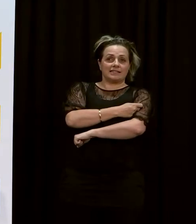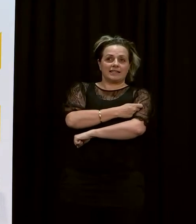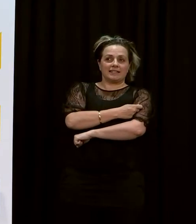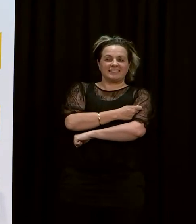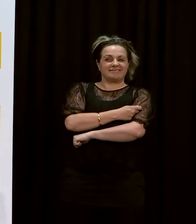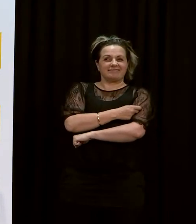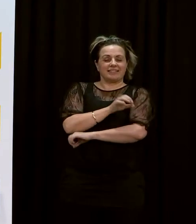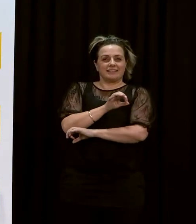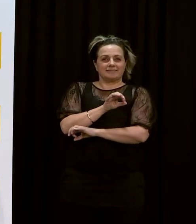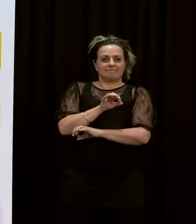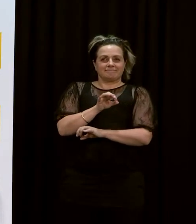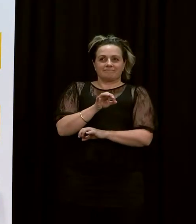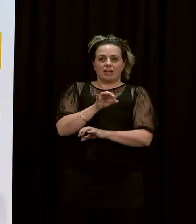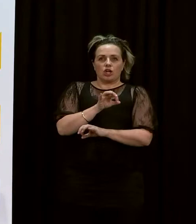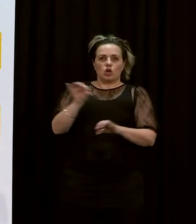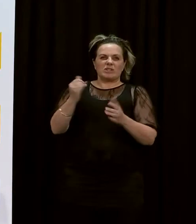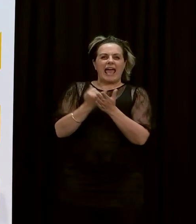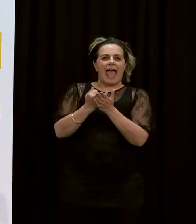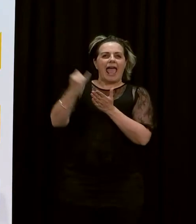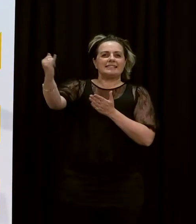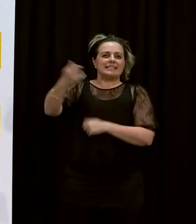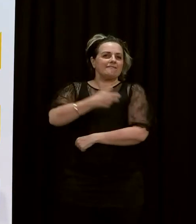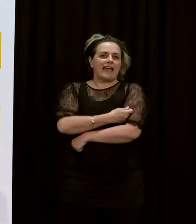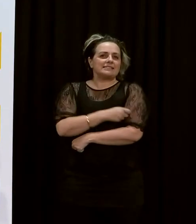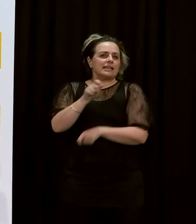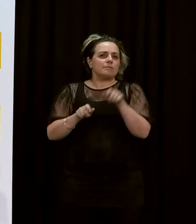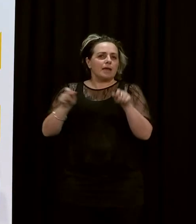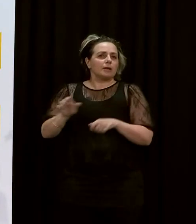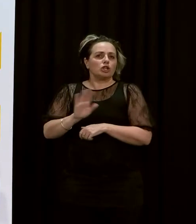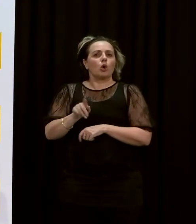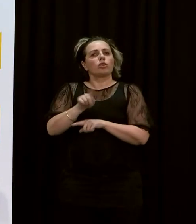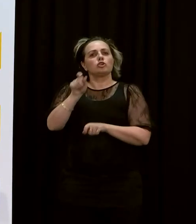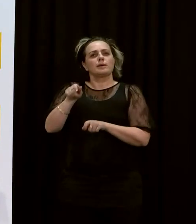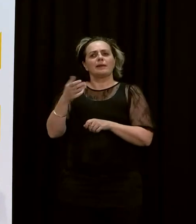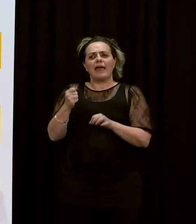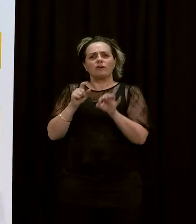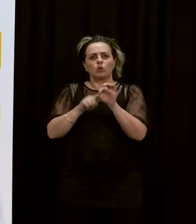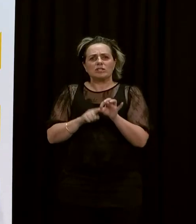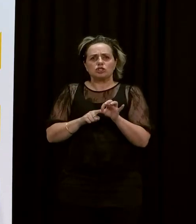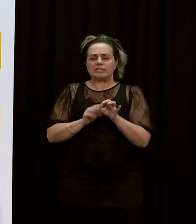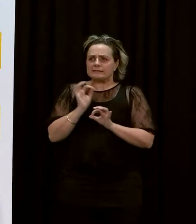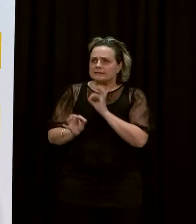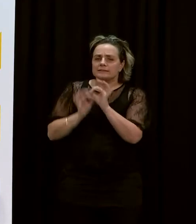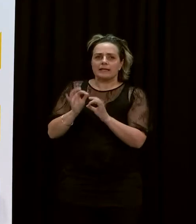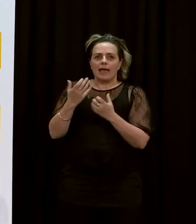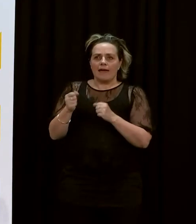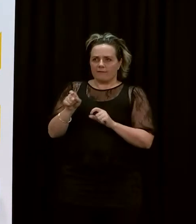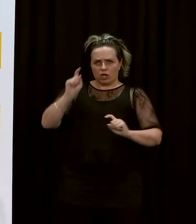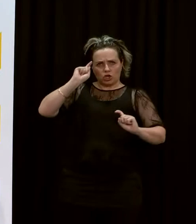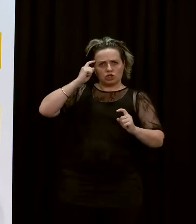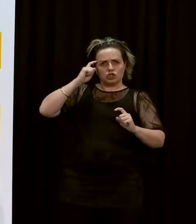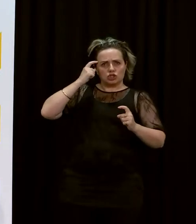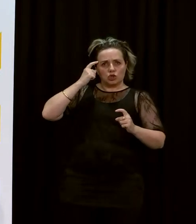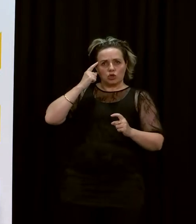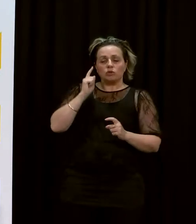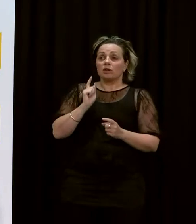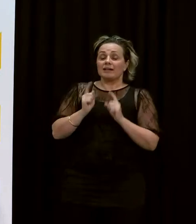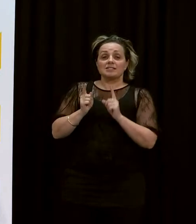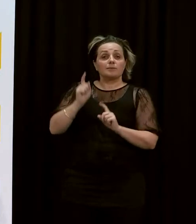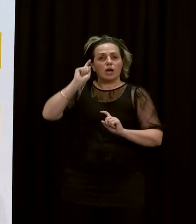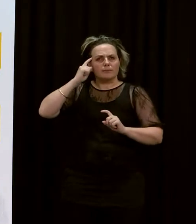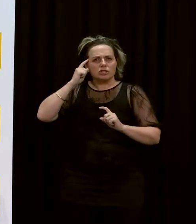would characterise as anti-vaccination. They have questions, they have concerns, and sometimes it will be based